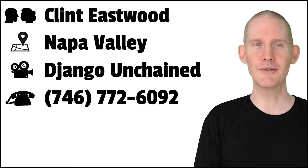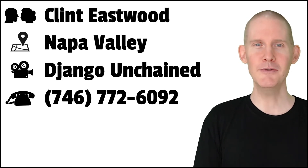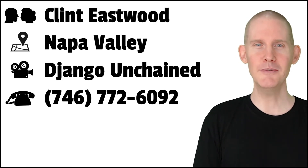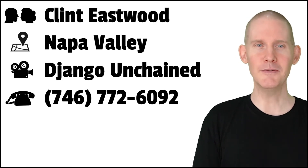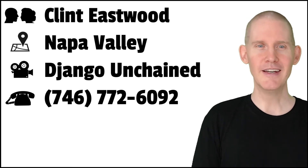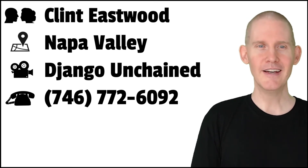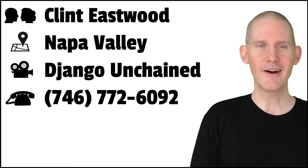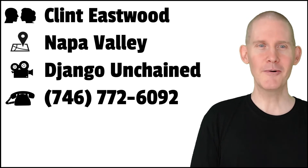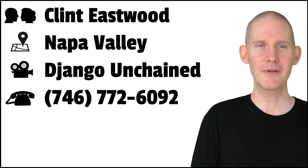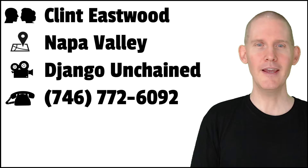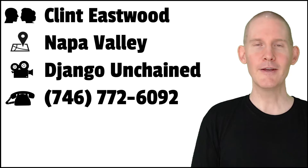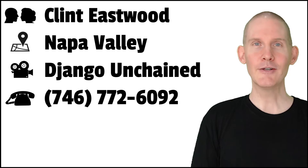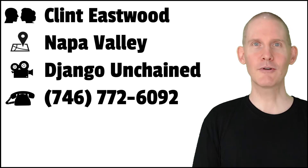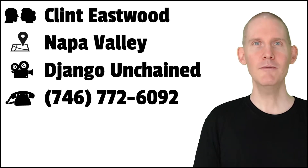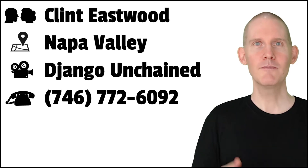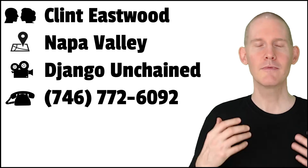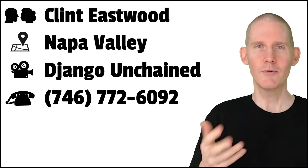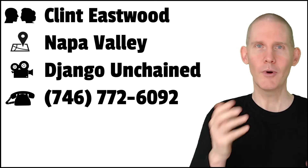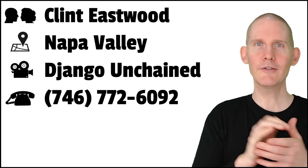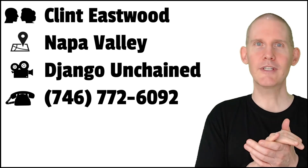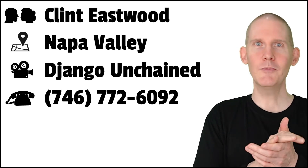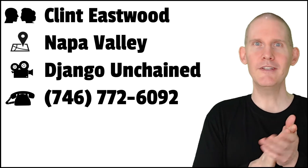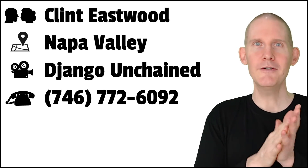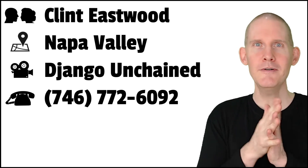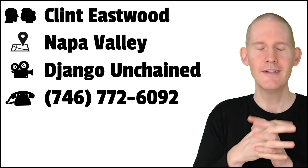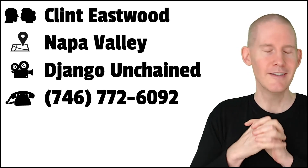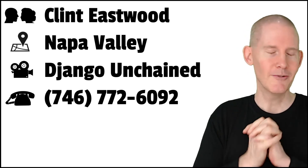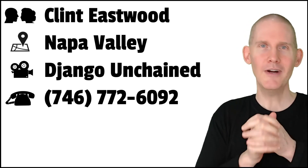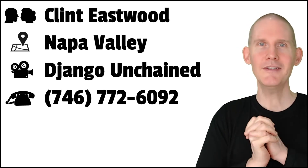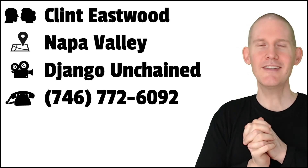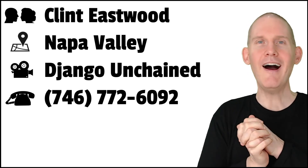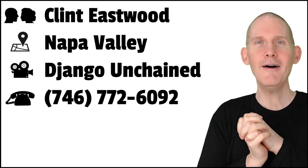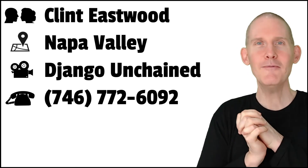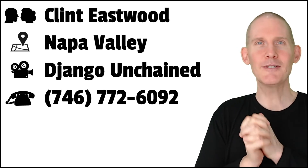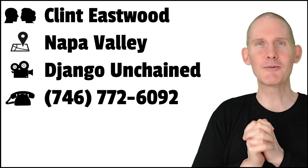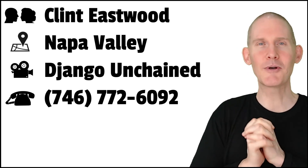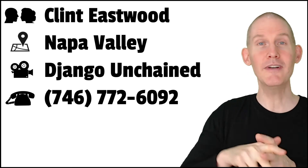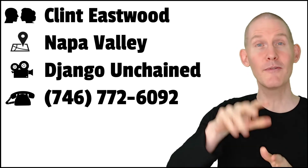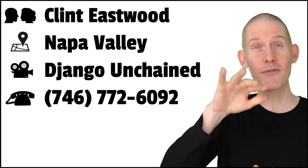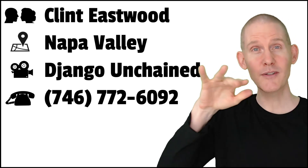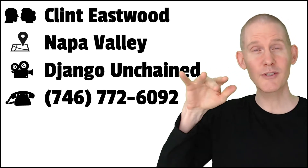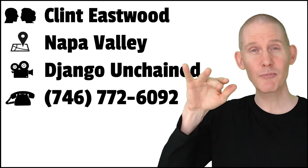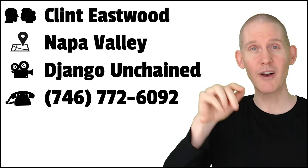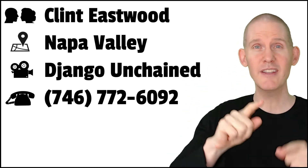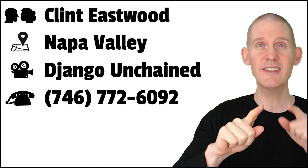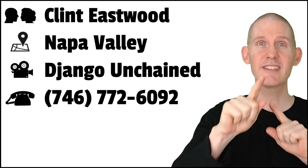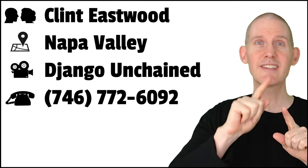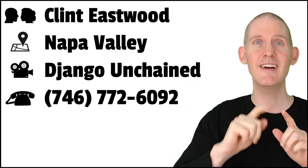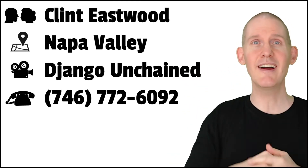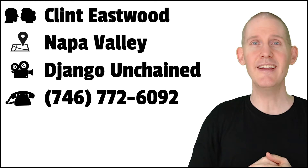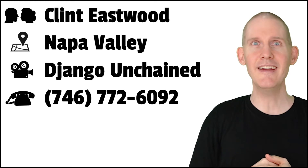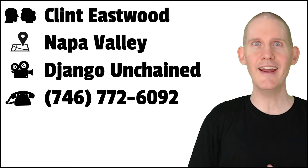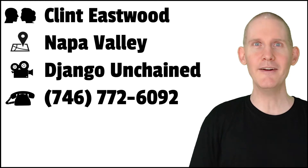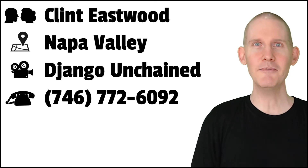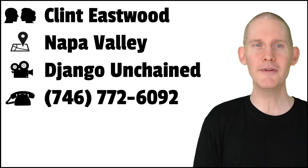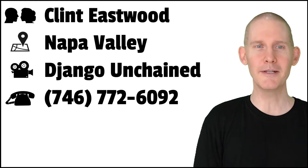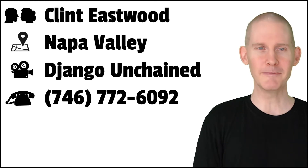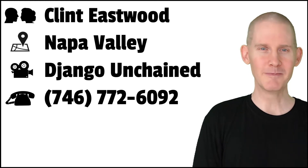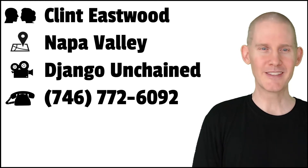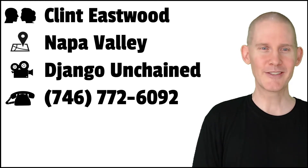746-772-6092. Okay, so what else can we do? Well, it's obvious. We're going to fingerspell and sign everything. So